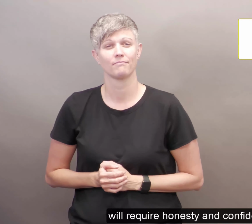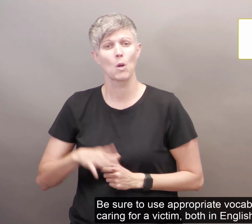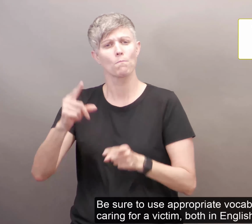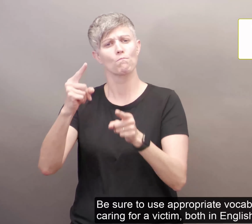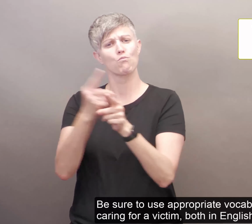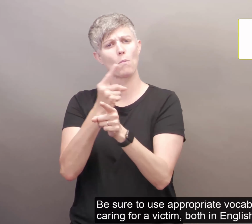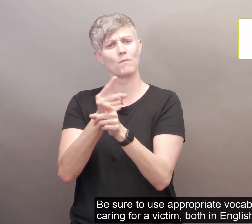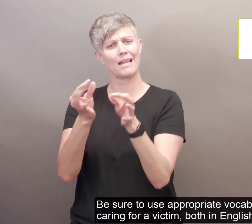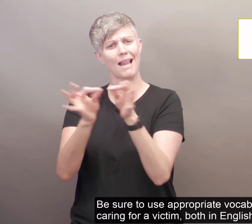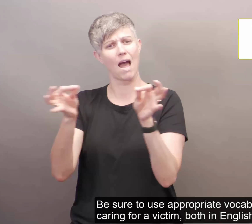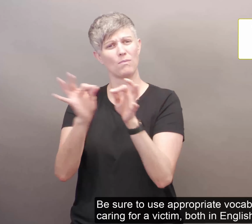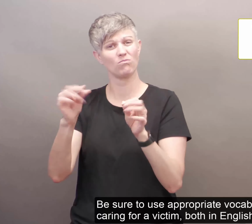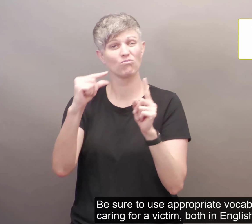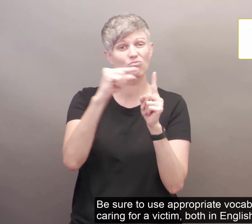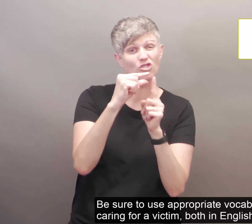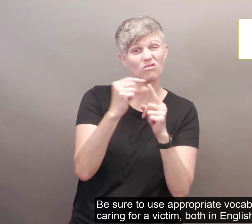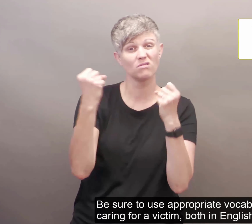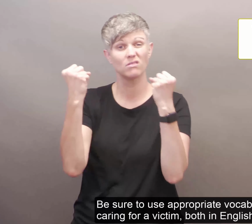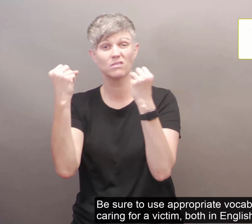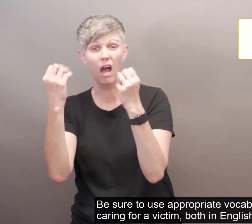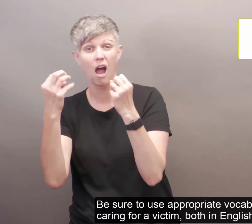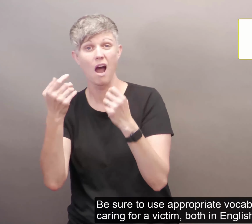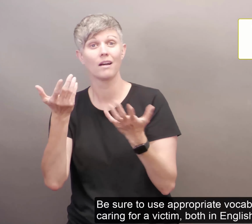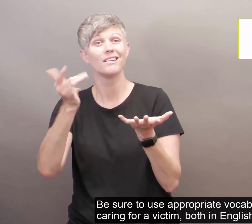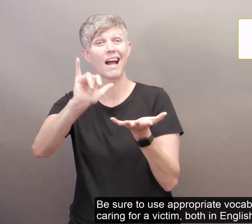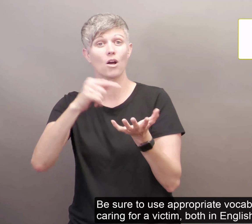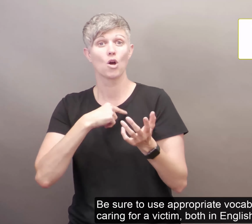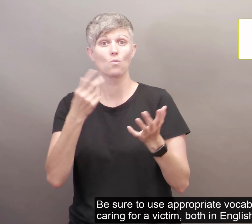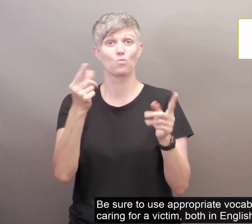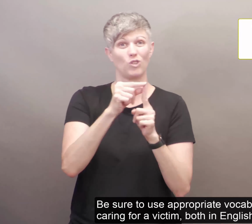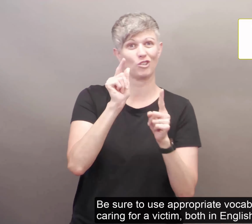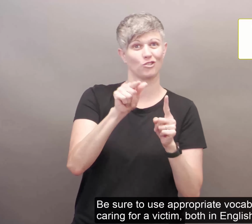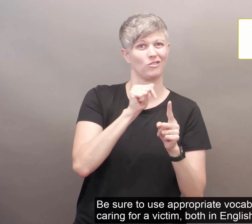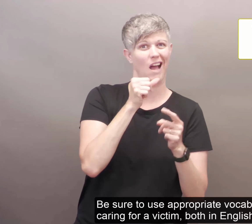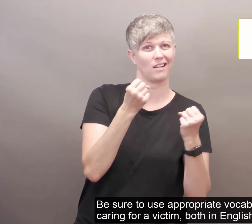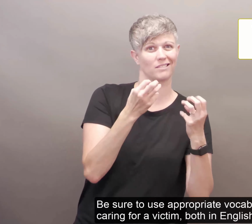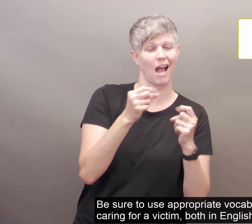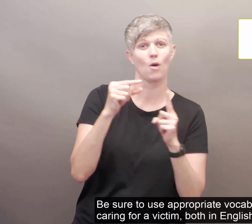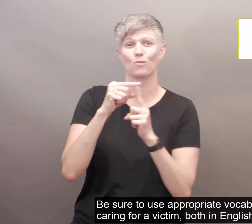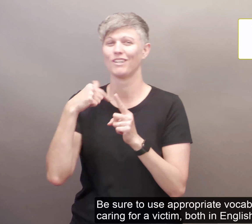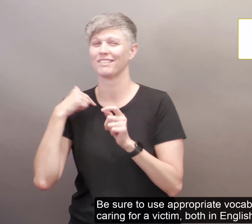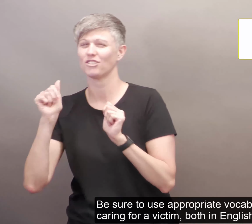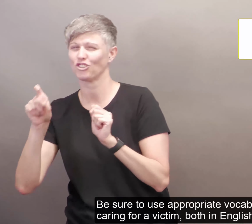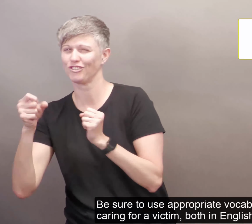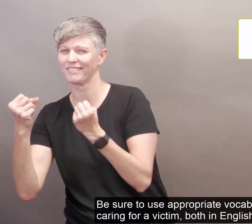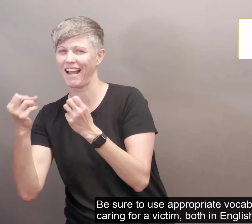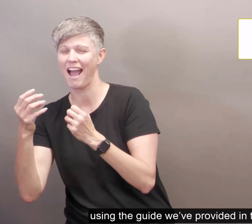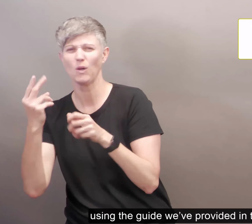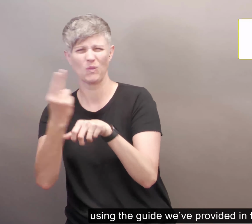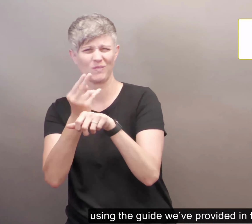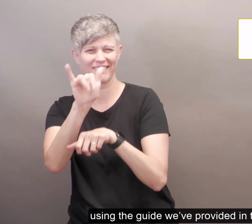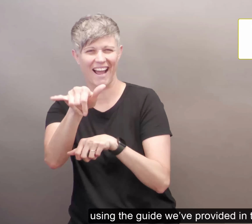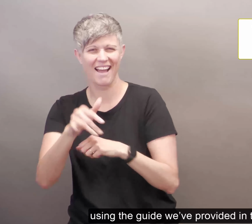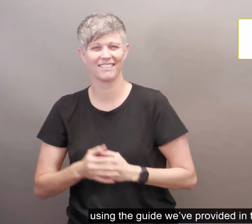Be sure to use appropriate vocabulary when caring for a victim, both in English and in ASL, using the guide